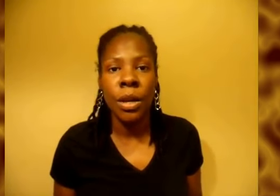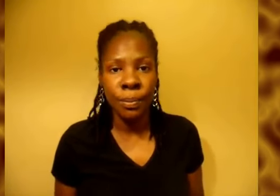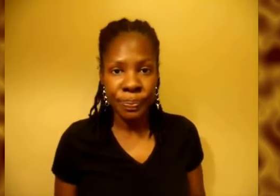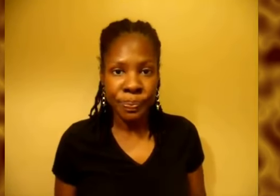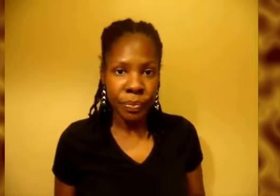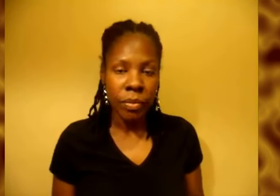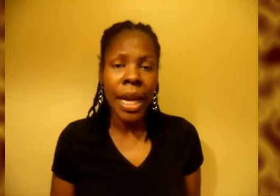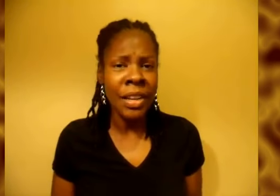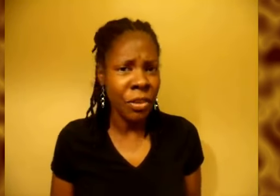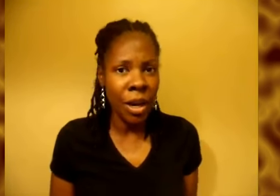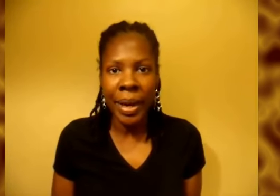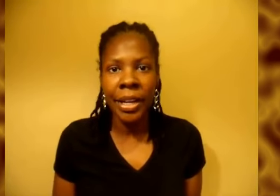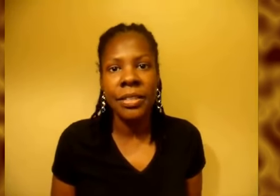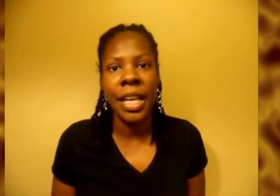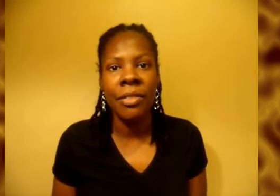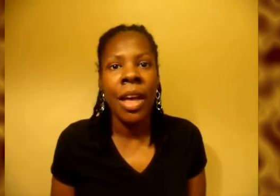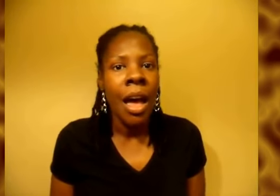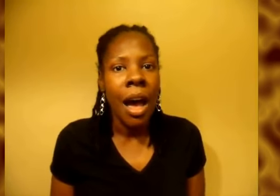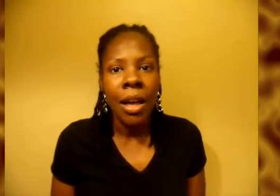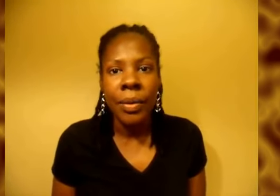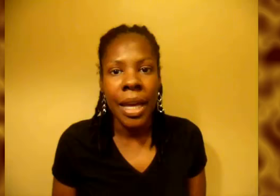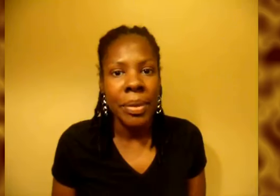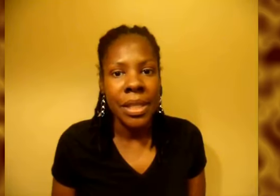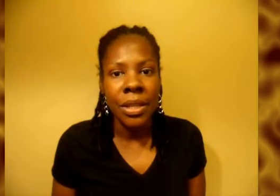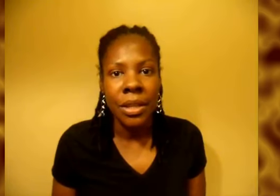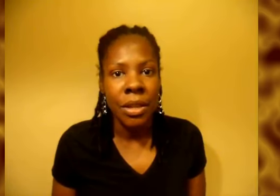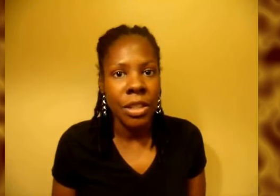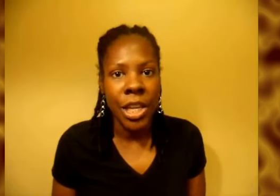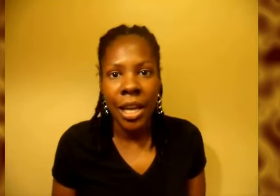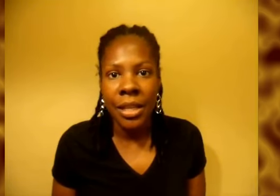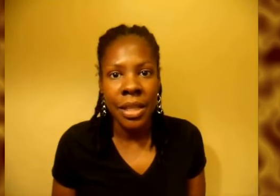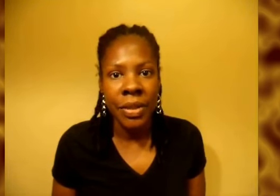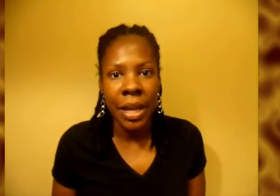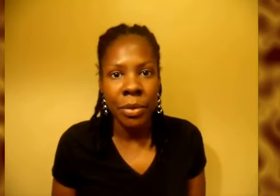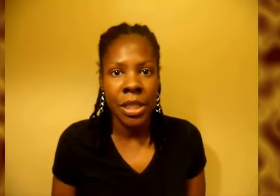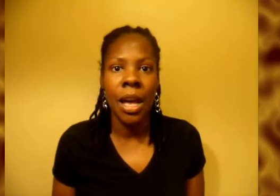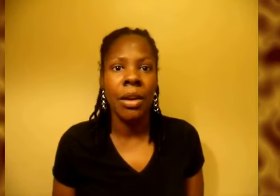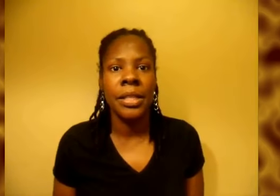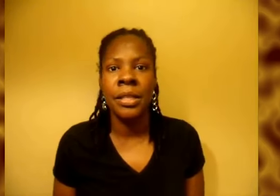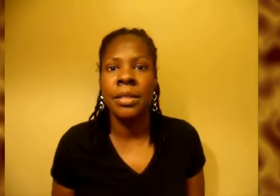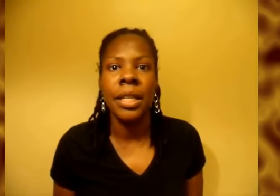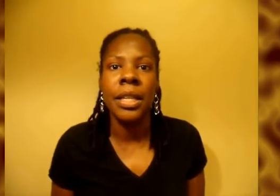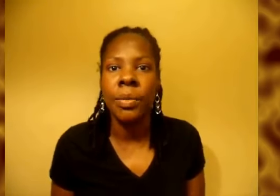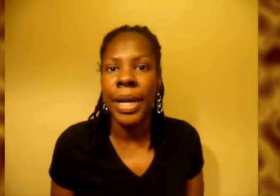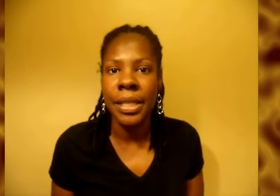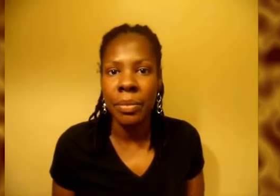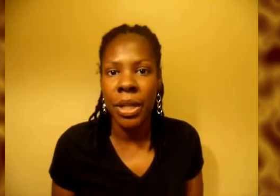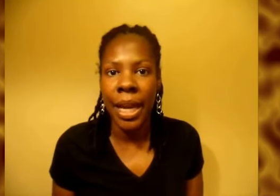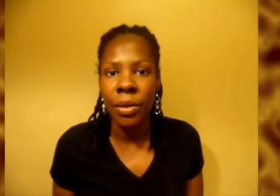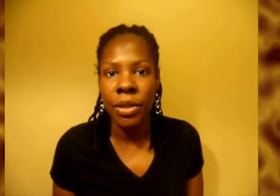know. And if you are a parent yourself, all the way up until you know your child is even able to talk, this is still a good way to communicate with your